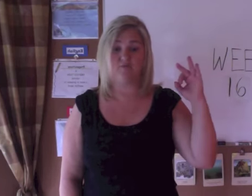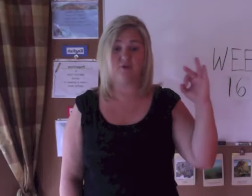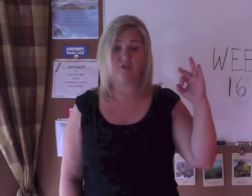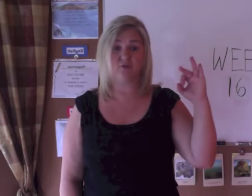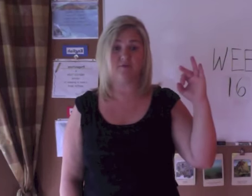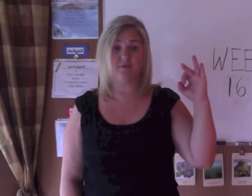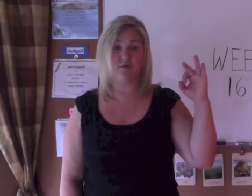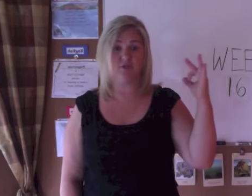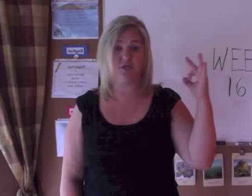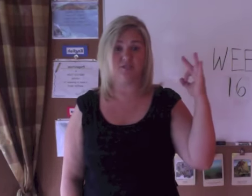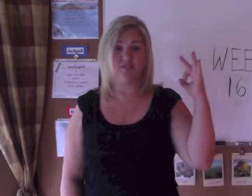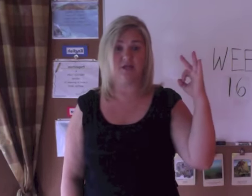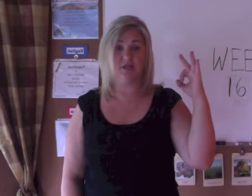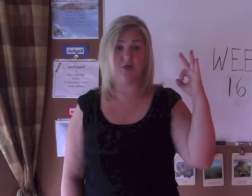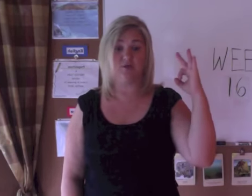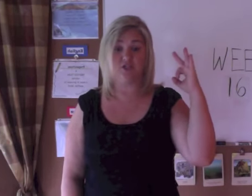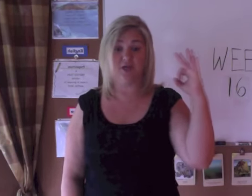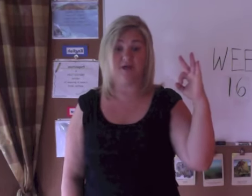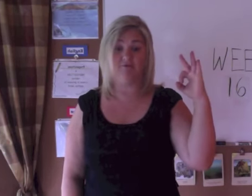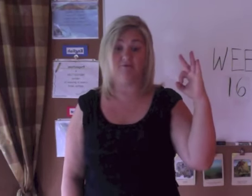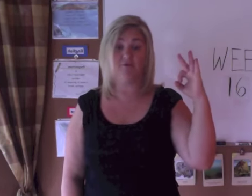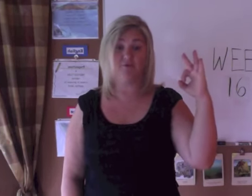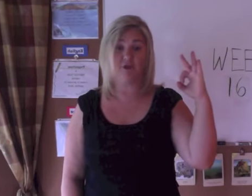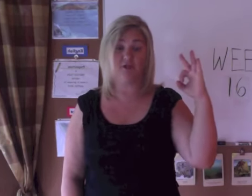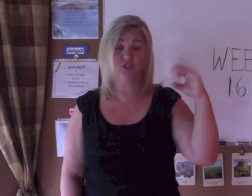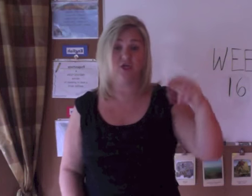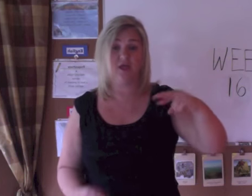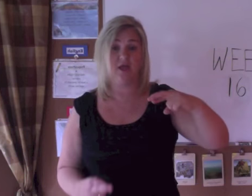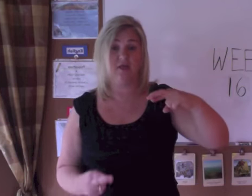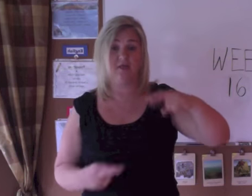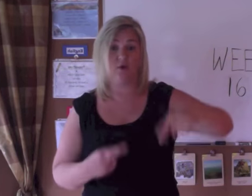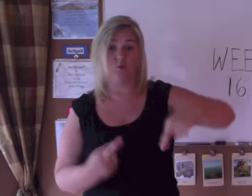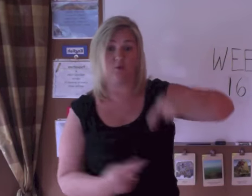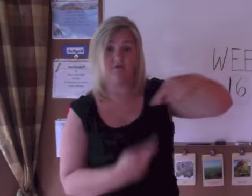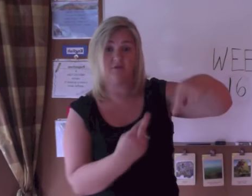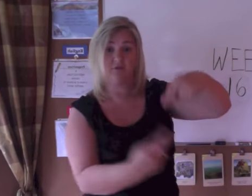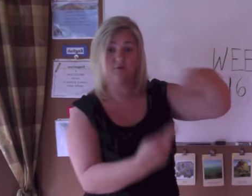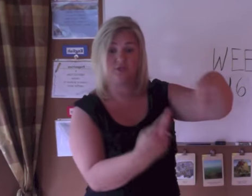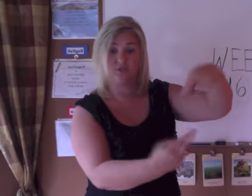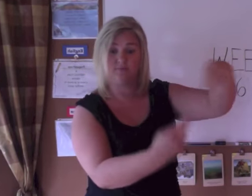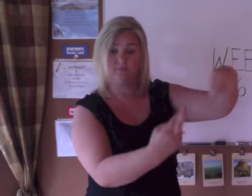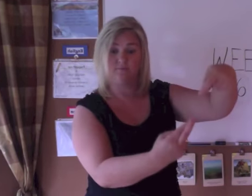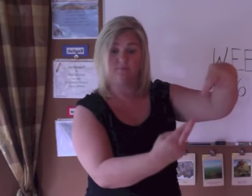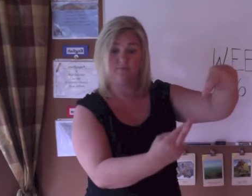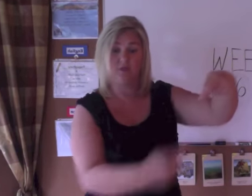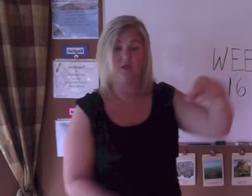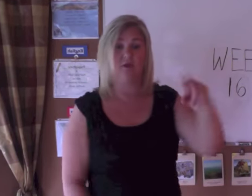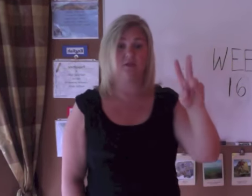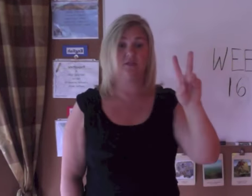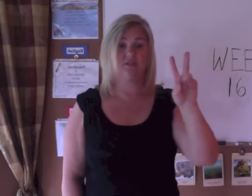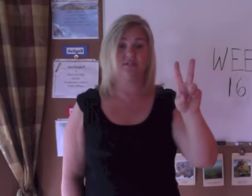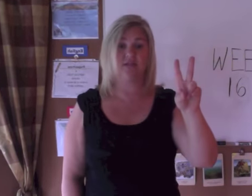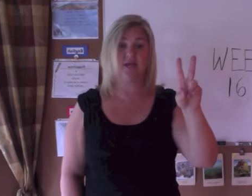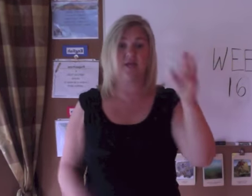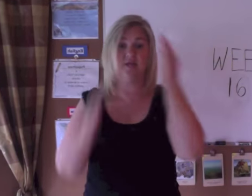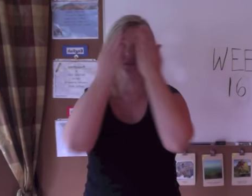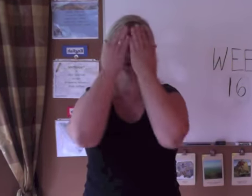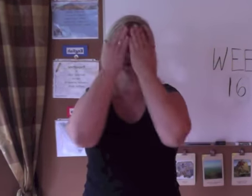French Revolution, a sign language F, French, and then Revolution. The Second